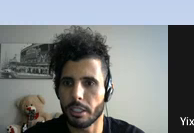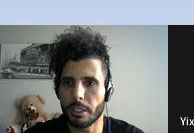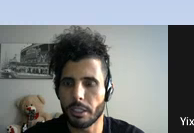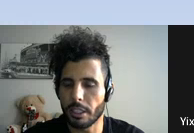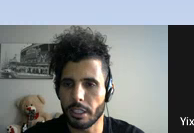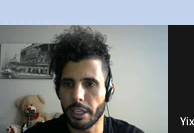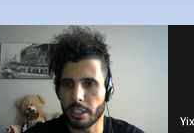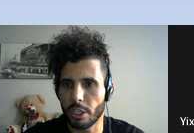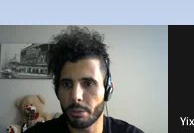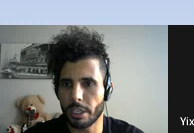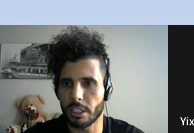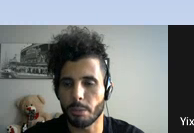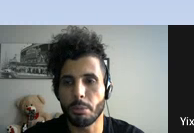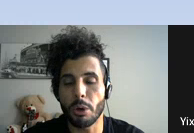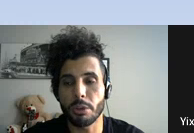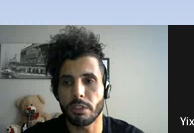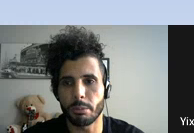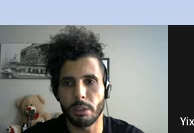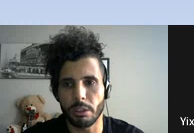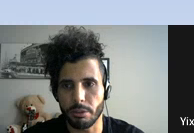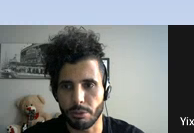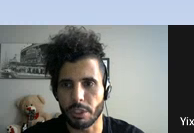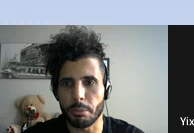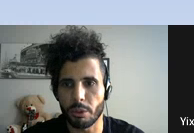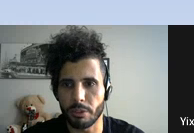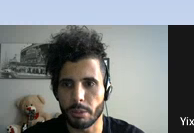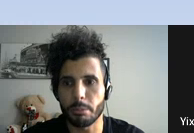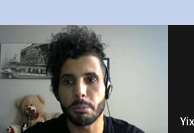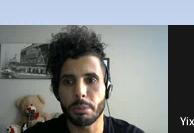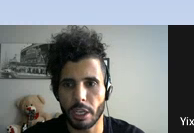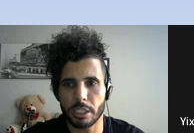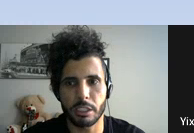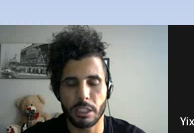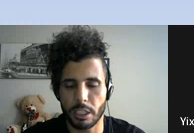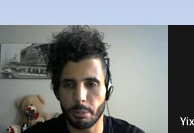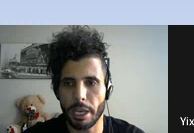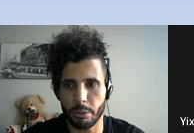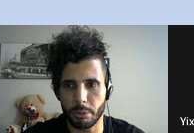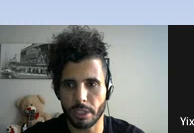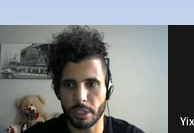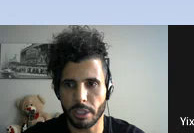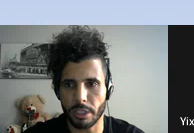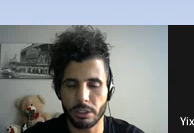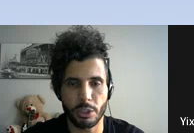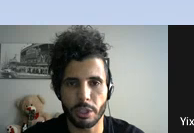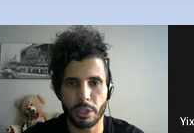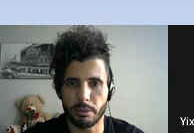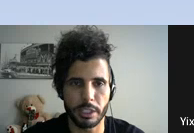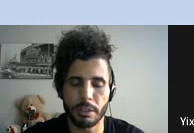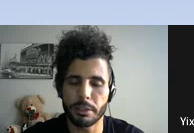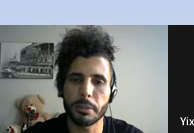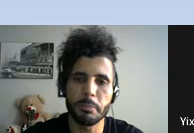in ST Homesign it's a post-verbal free morpheme plus the backward head tilt. So they are very different.